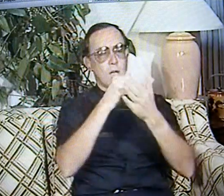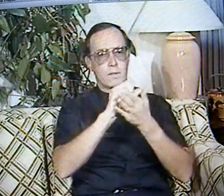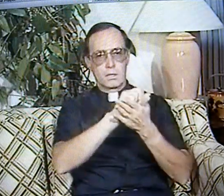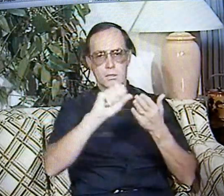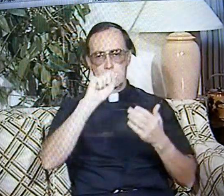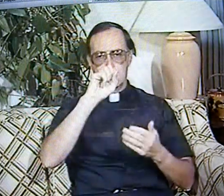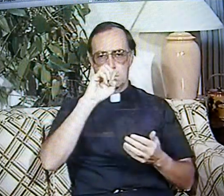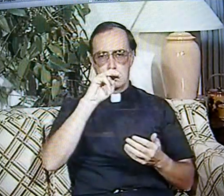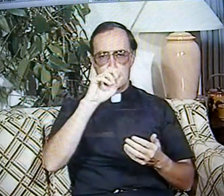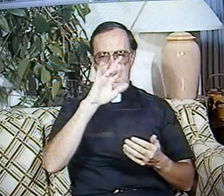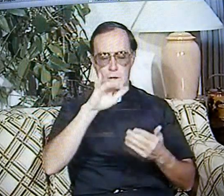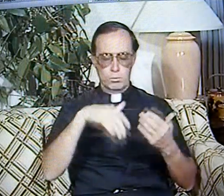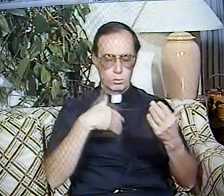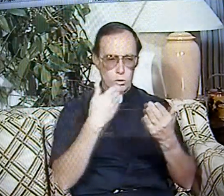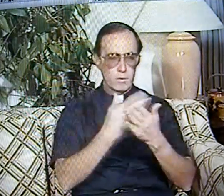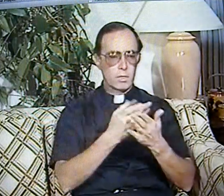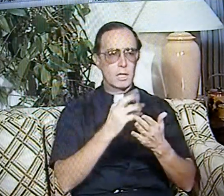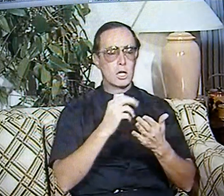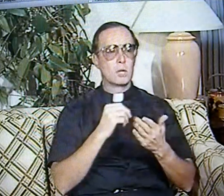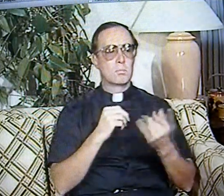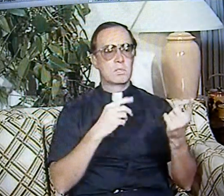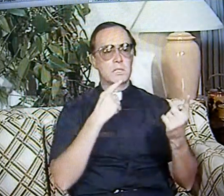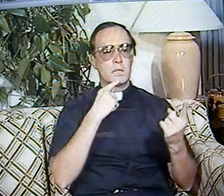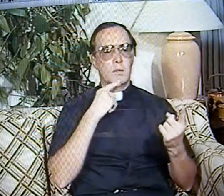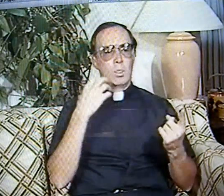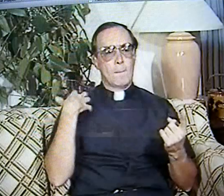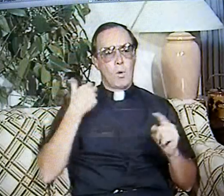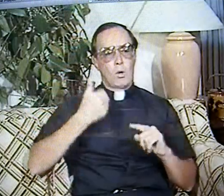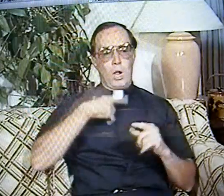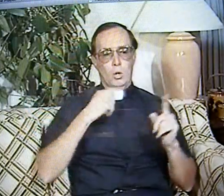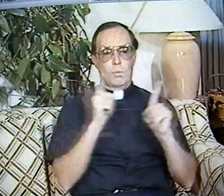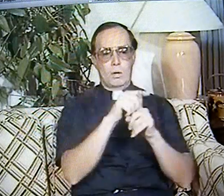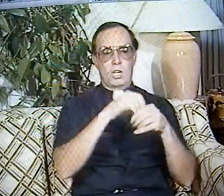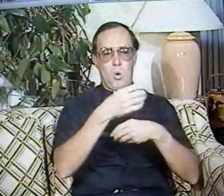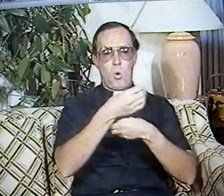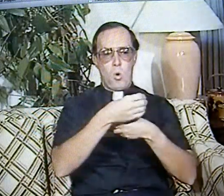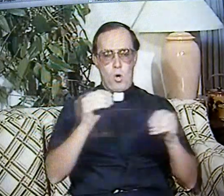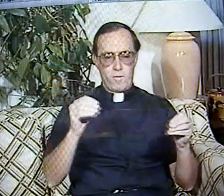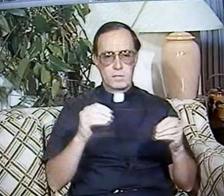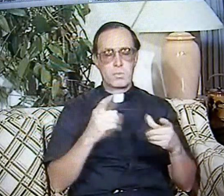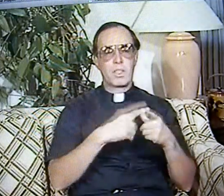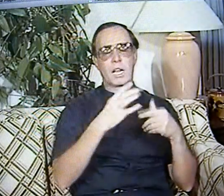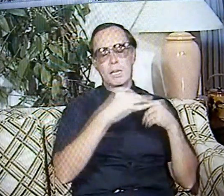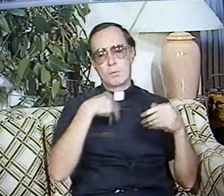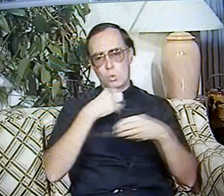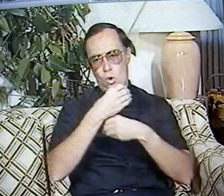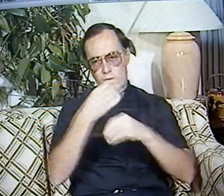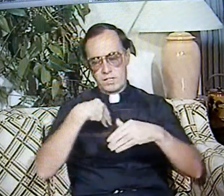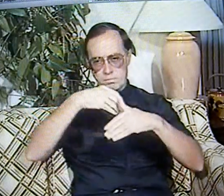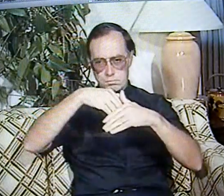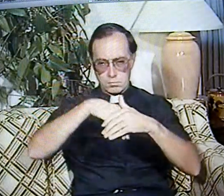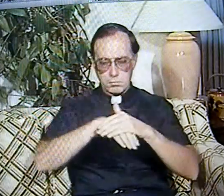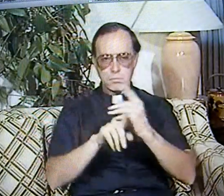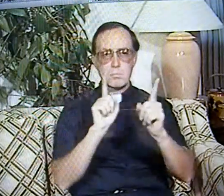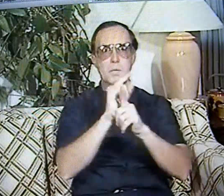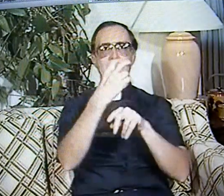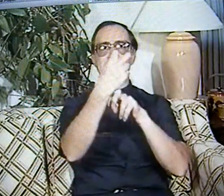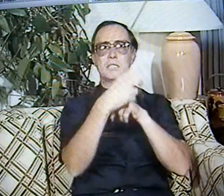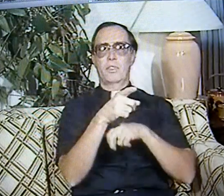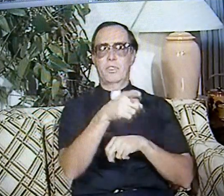and I did. So we arrived at the seminary, and I went into the office,